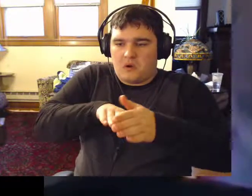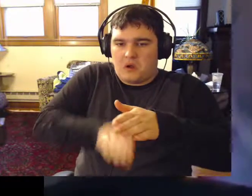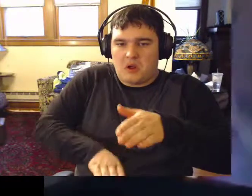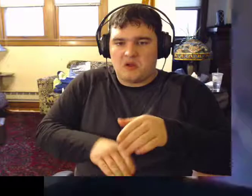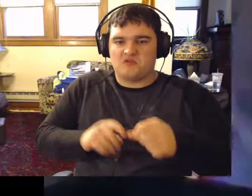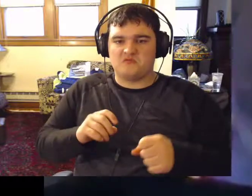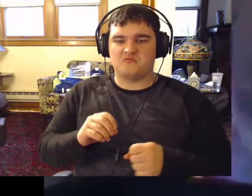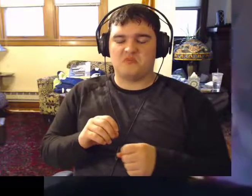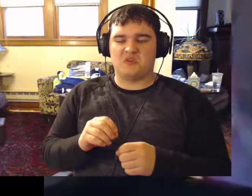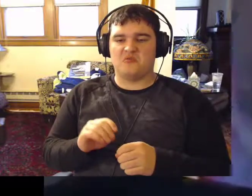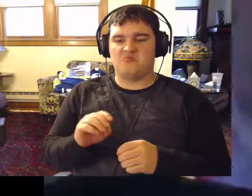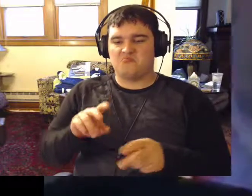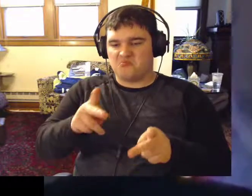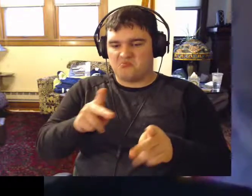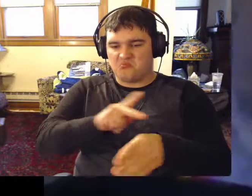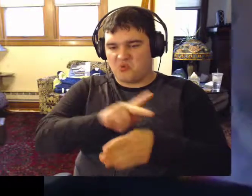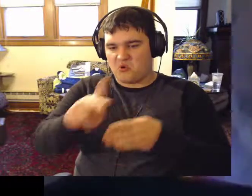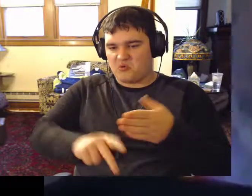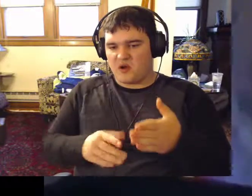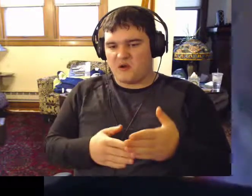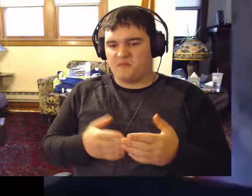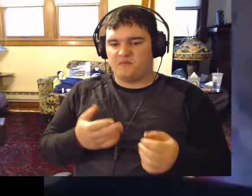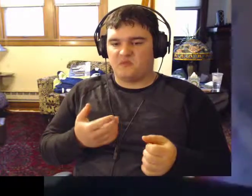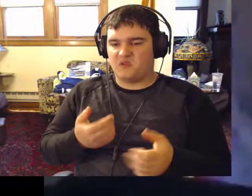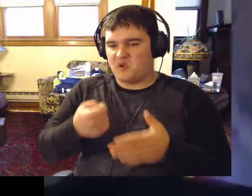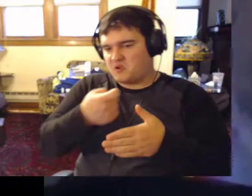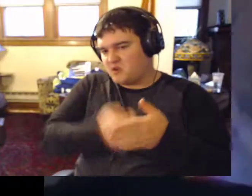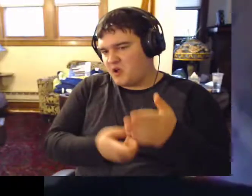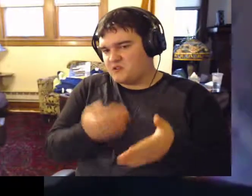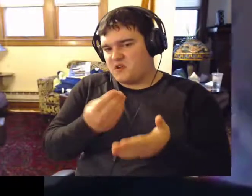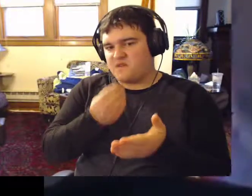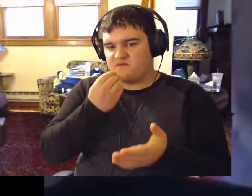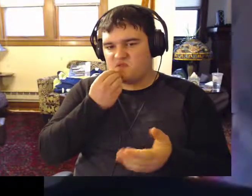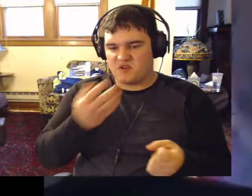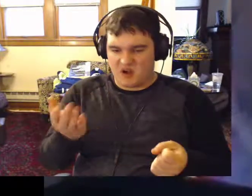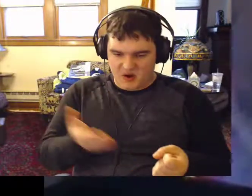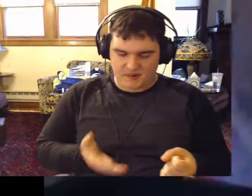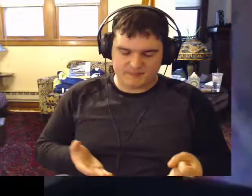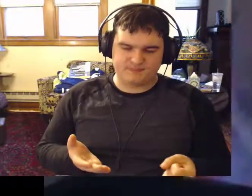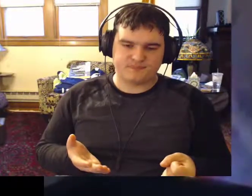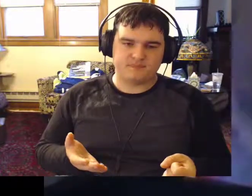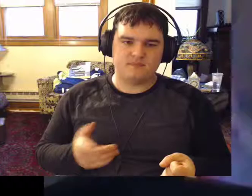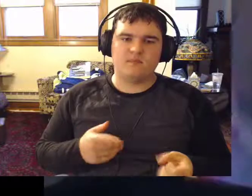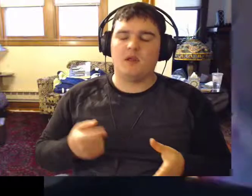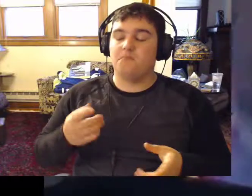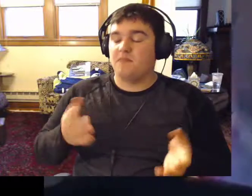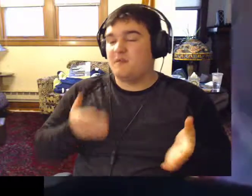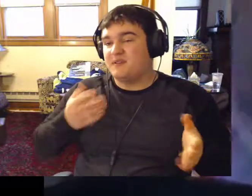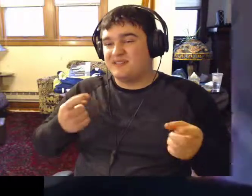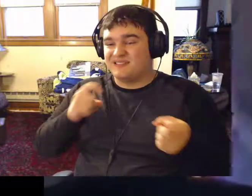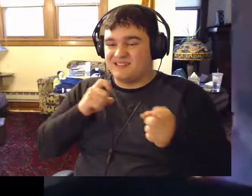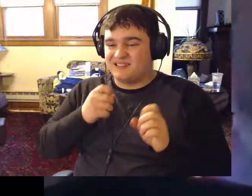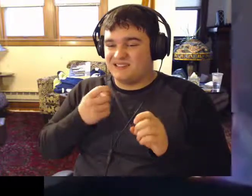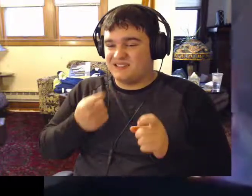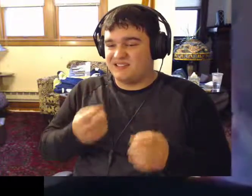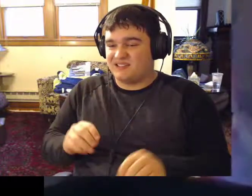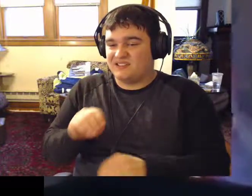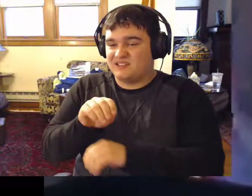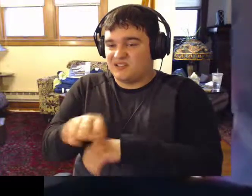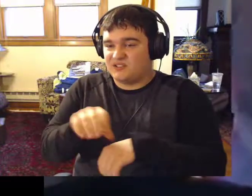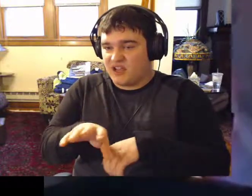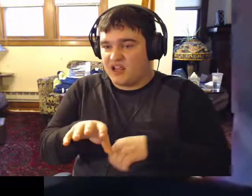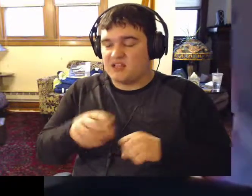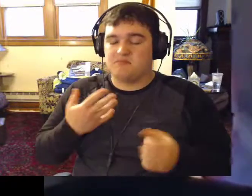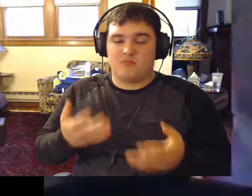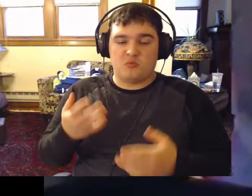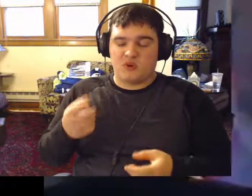meals here on, at the facility. Perhaps one thing you could also suggest to them is that they look into getting their